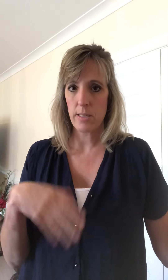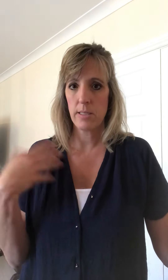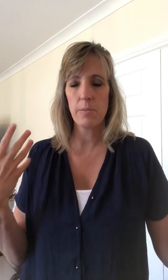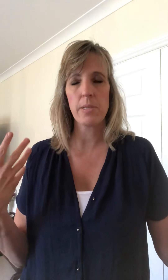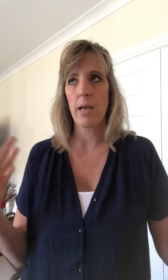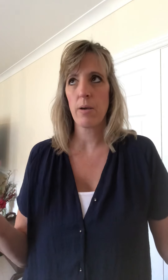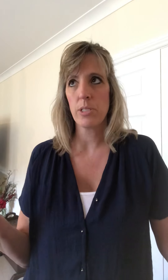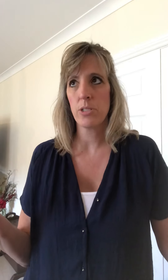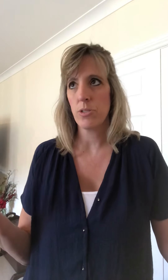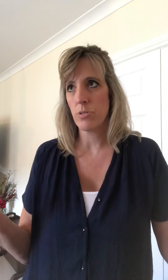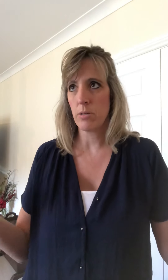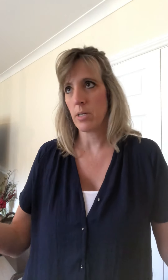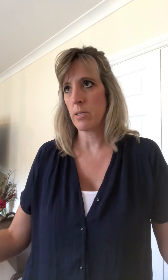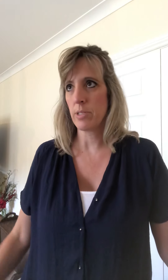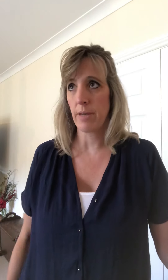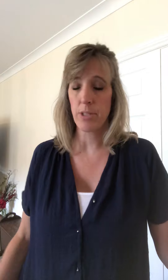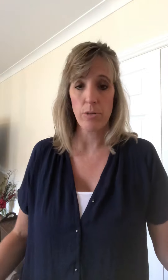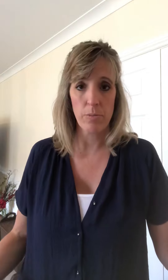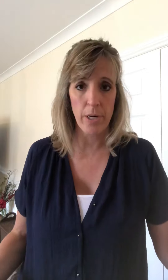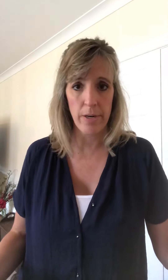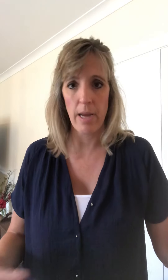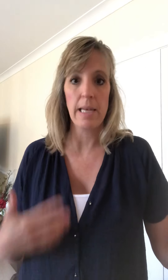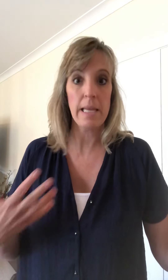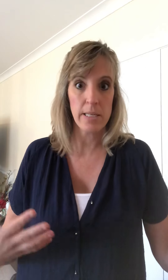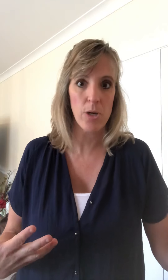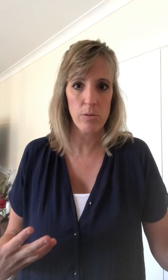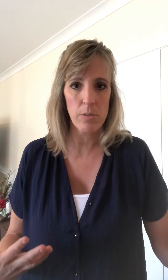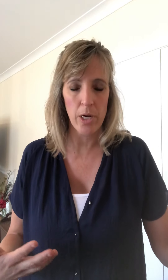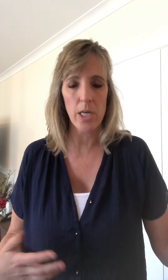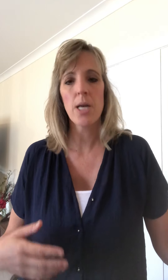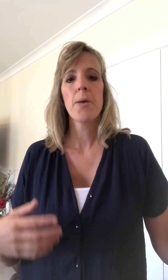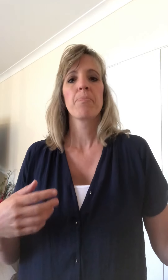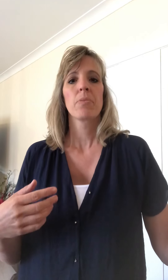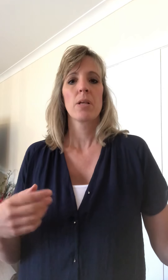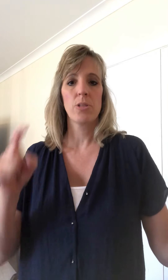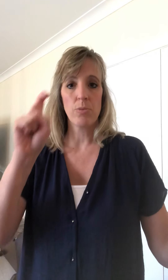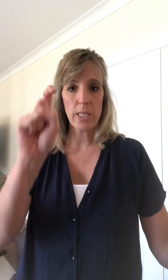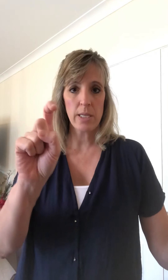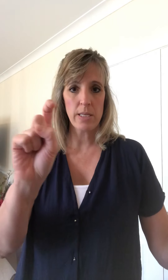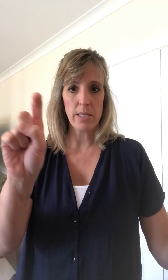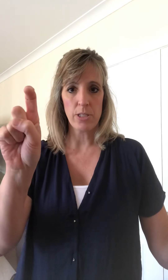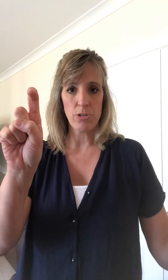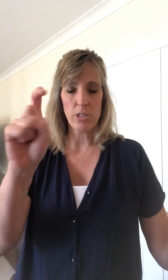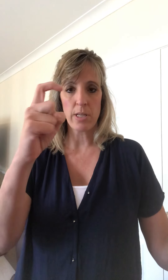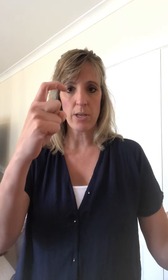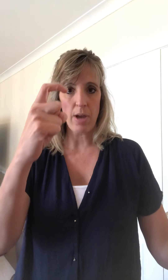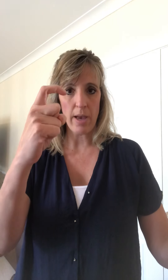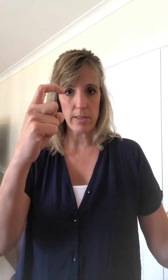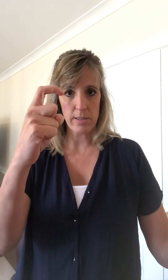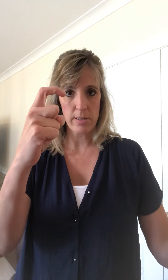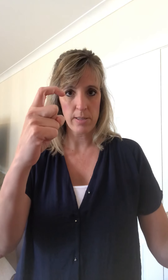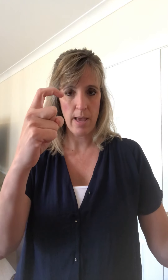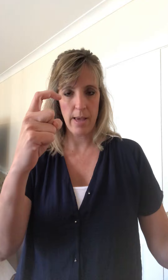It seems like I always use it because I always have to go somewhere, or I need to go somewhere. So need is you just take your X